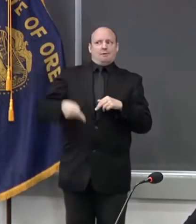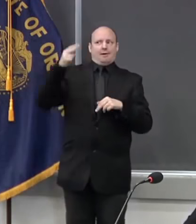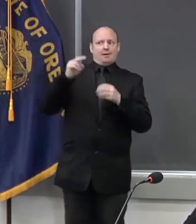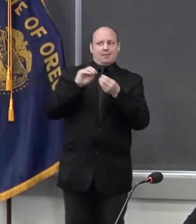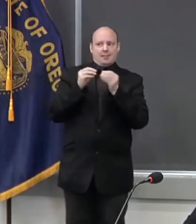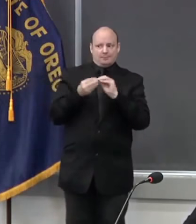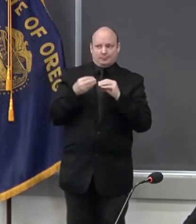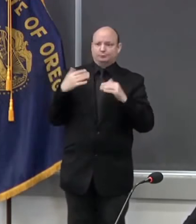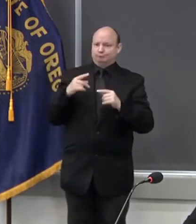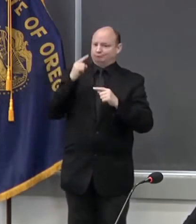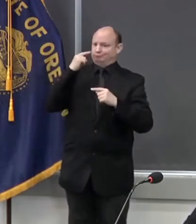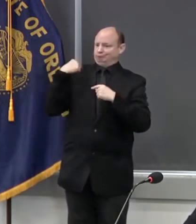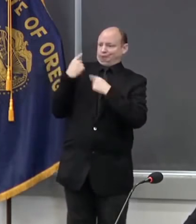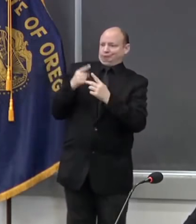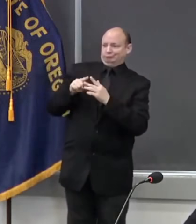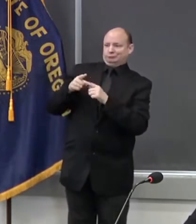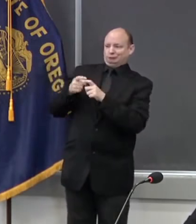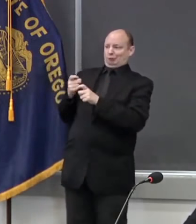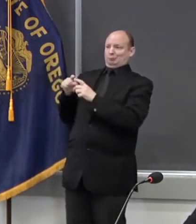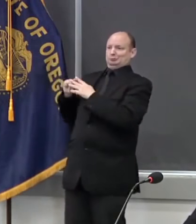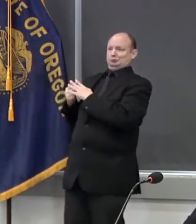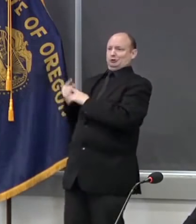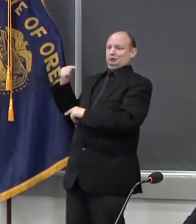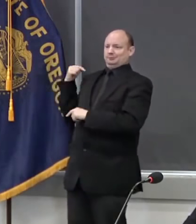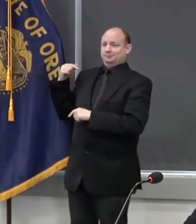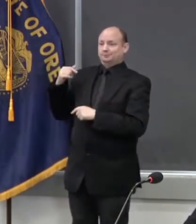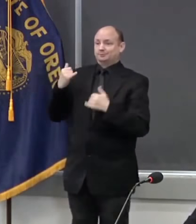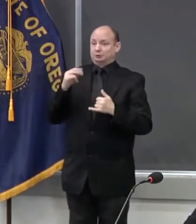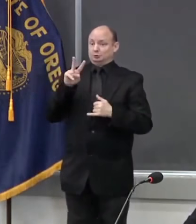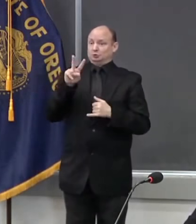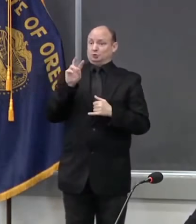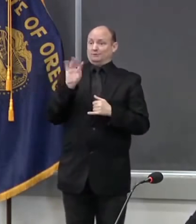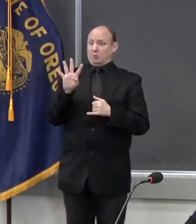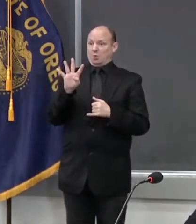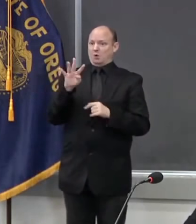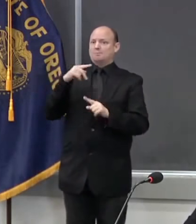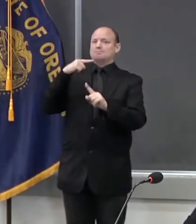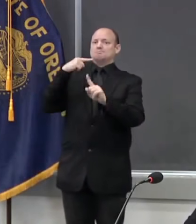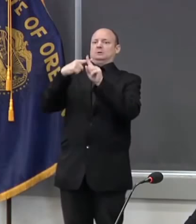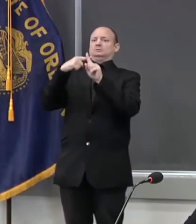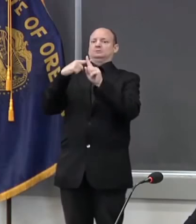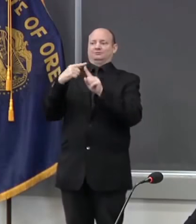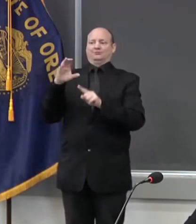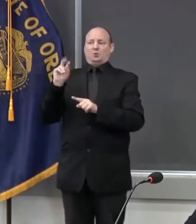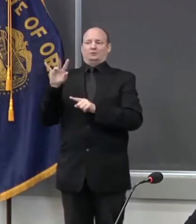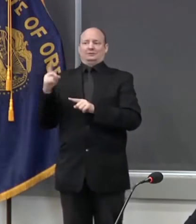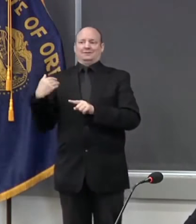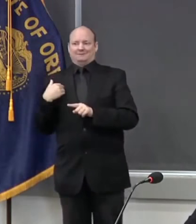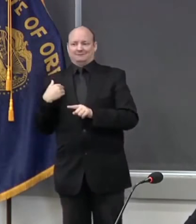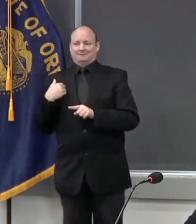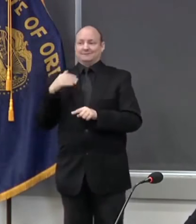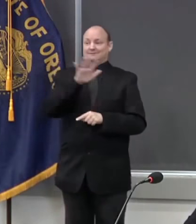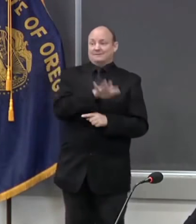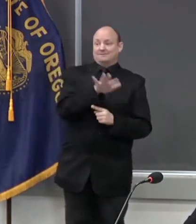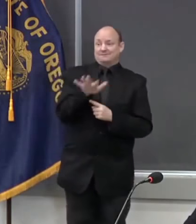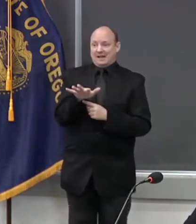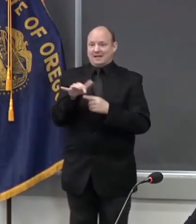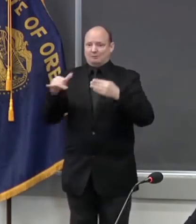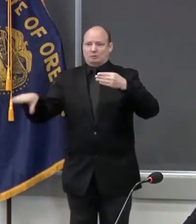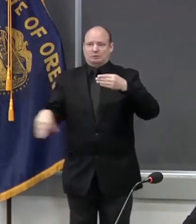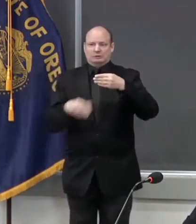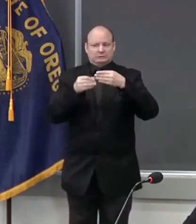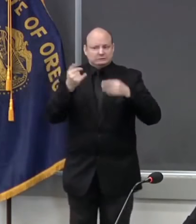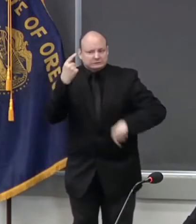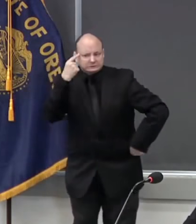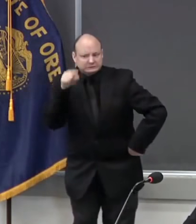pandemic, with 204 positive COVID-19 patients and an additional 55 patients suspected